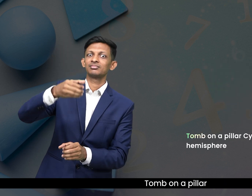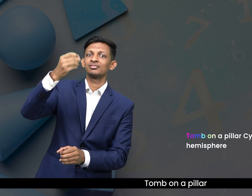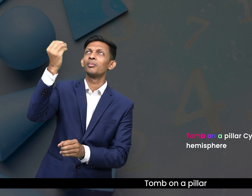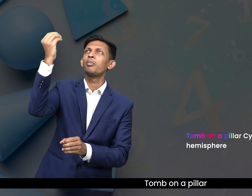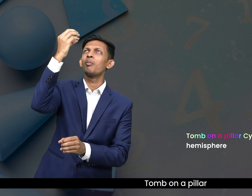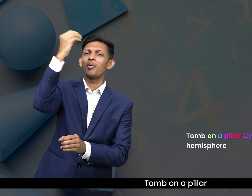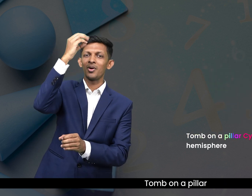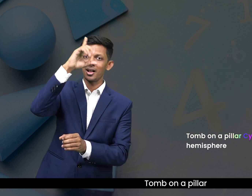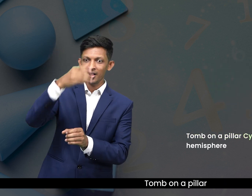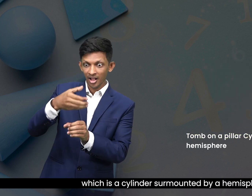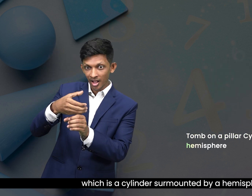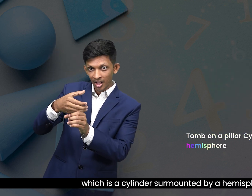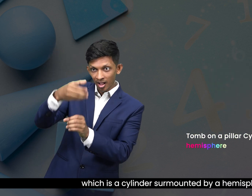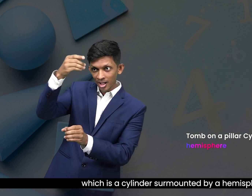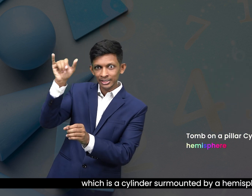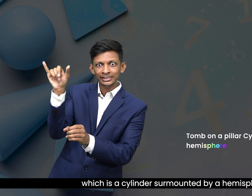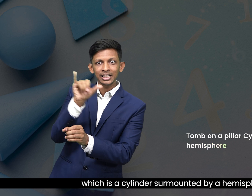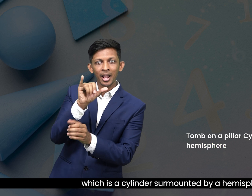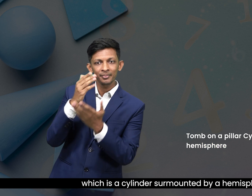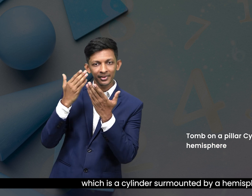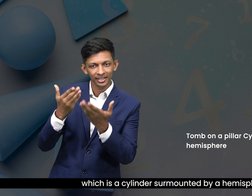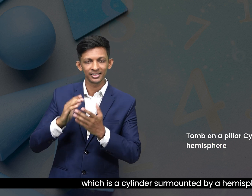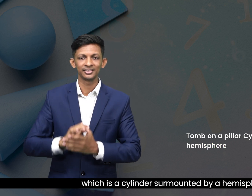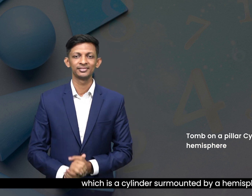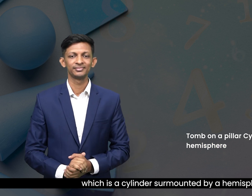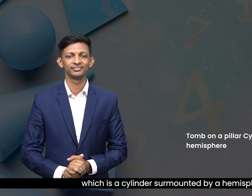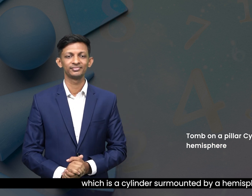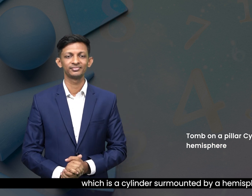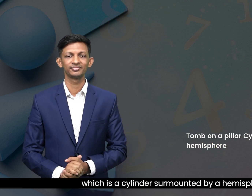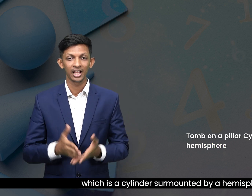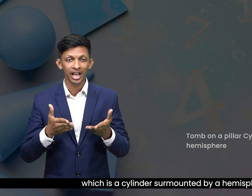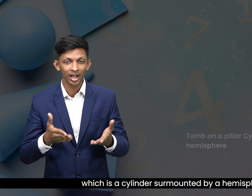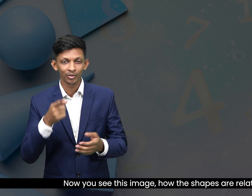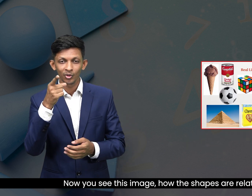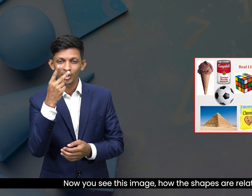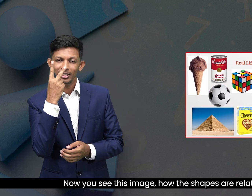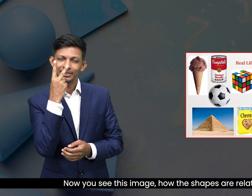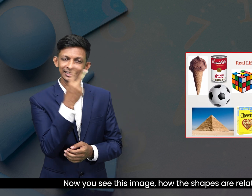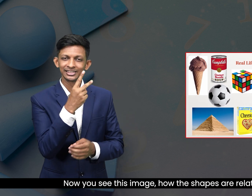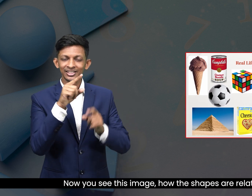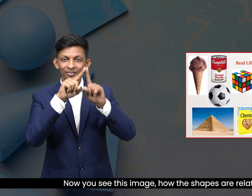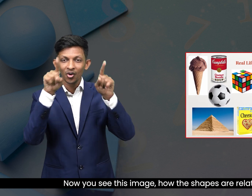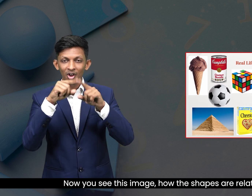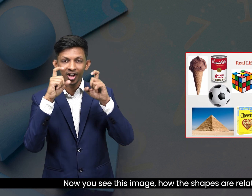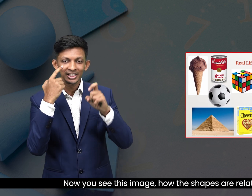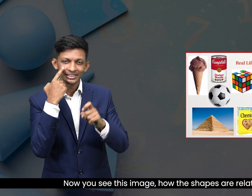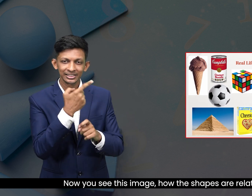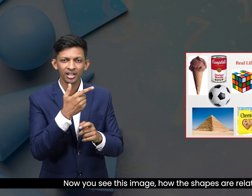pillar which is cylinder surmounted by a hemisphere. Now you see this image how the shapes